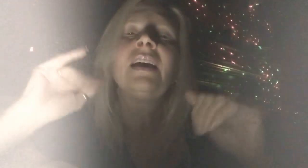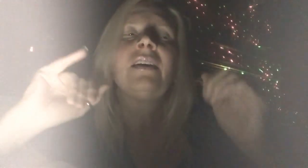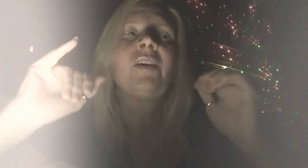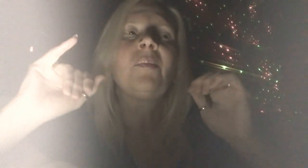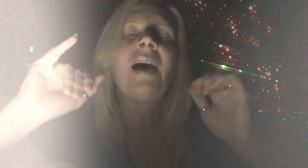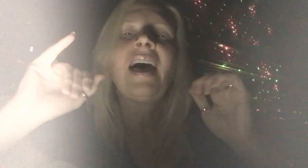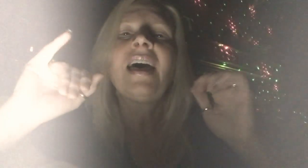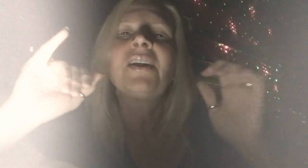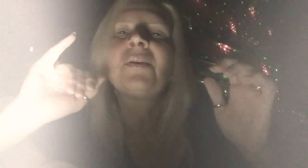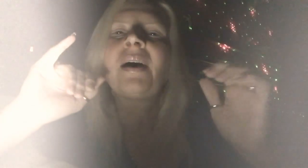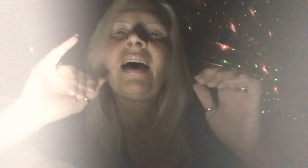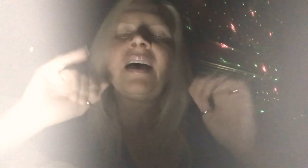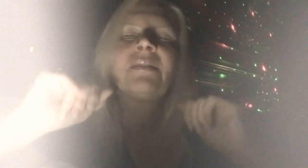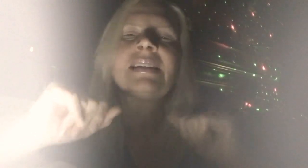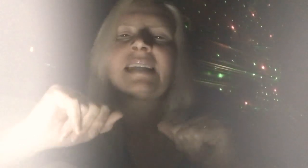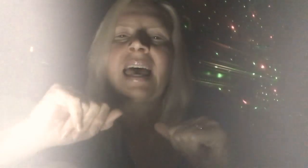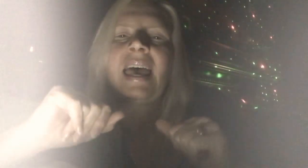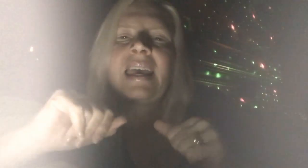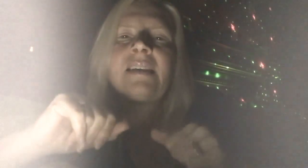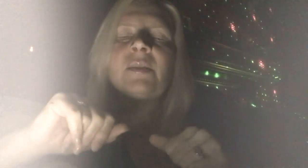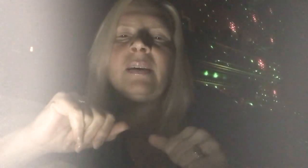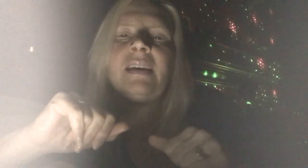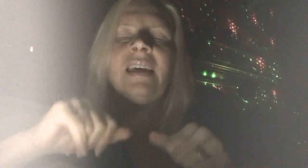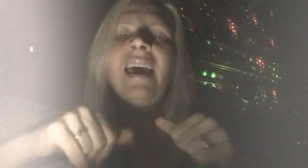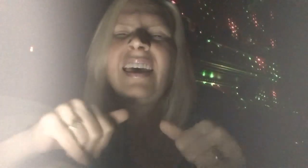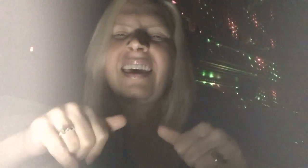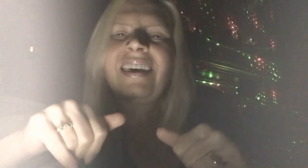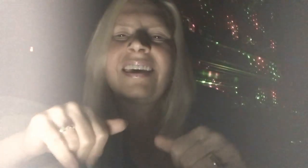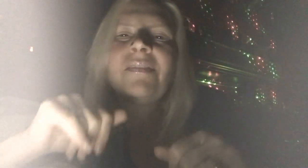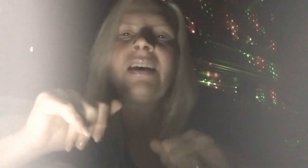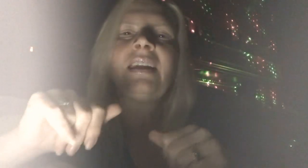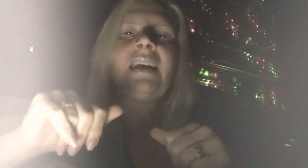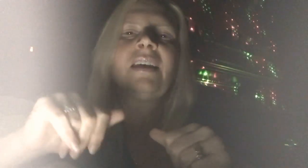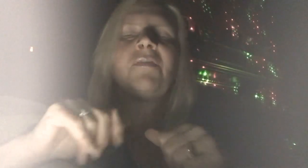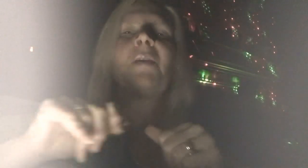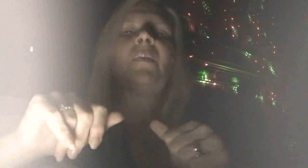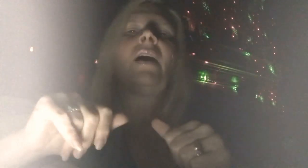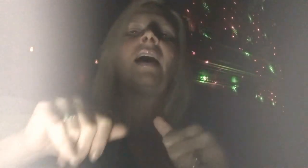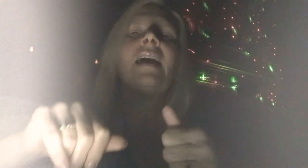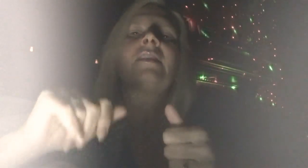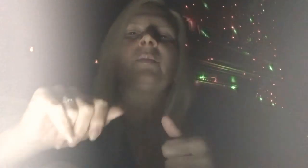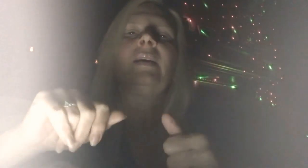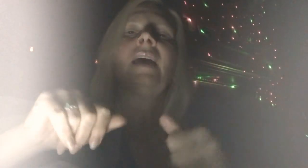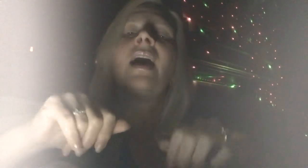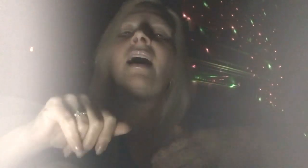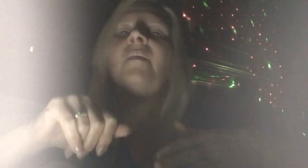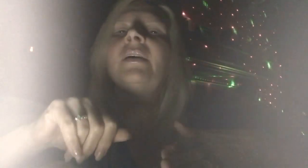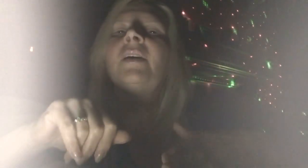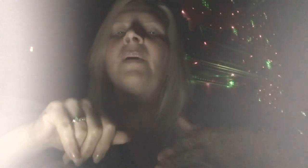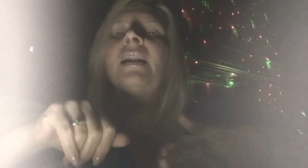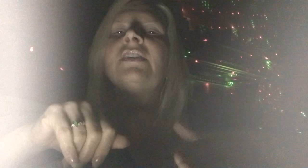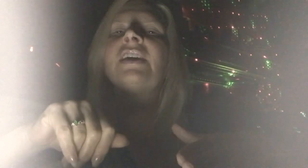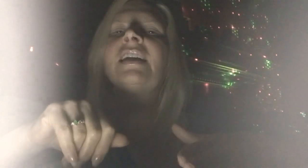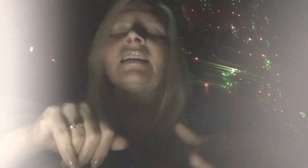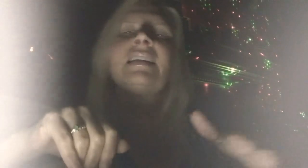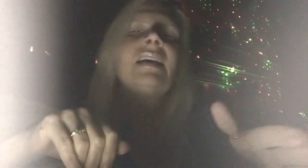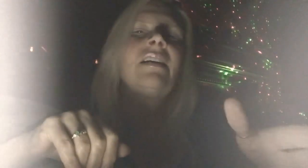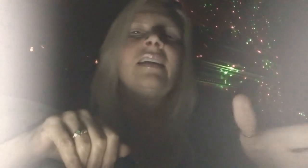enough. No matter where it takes me, even if it breaks me, I'm unapologetically all